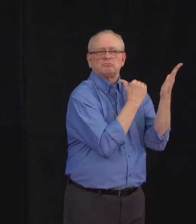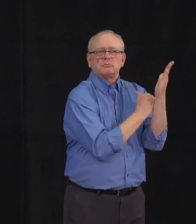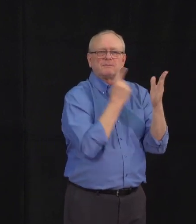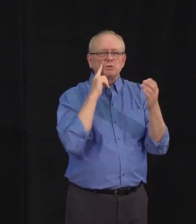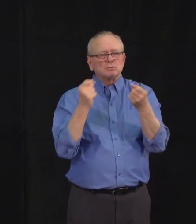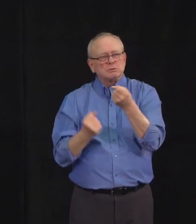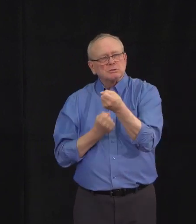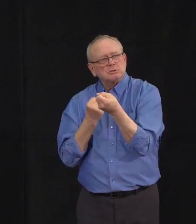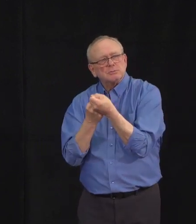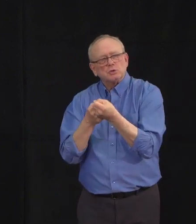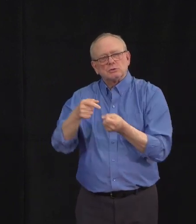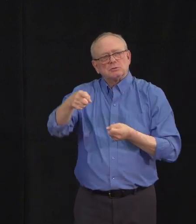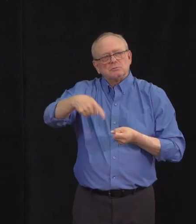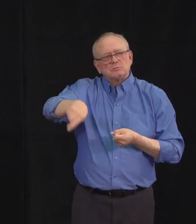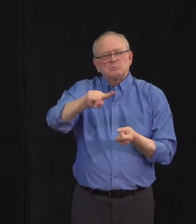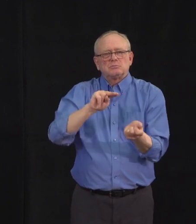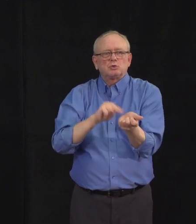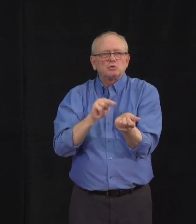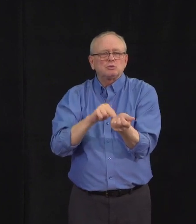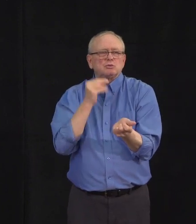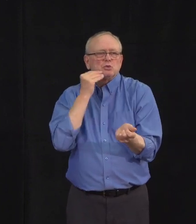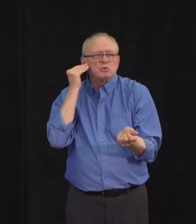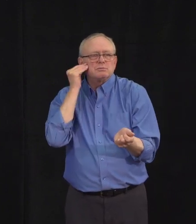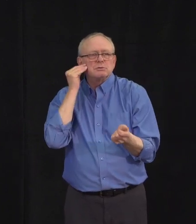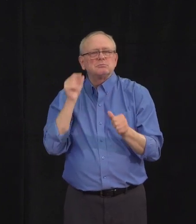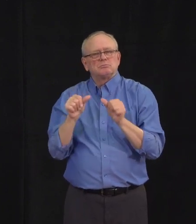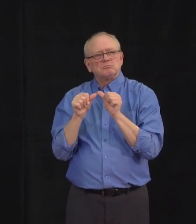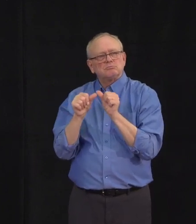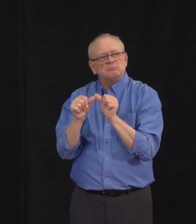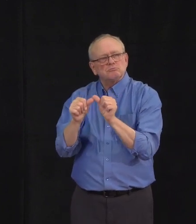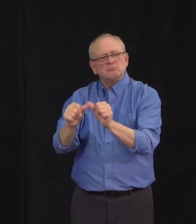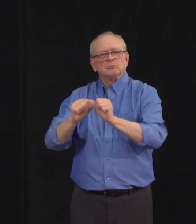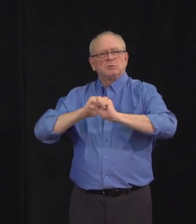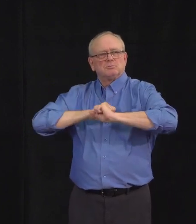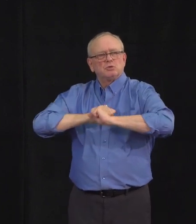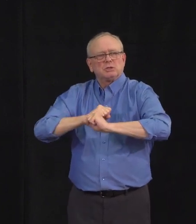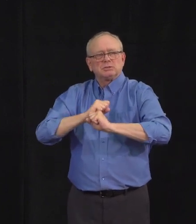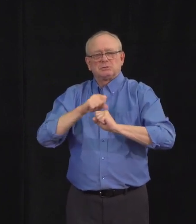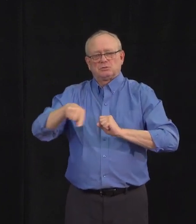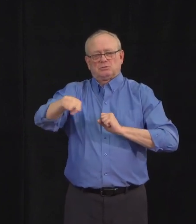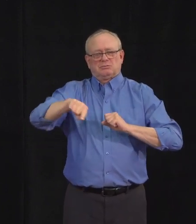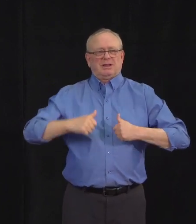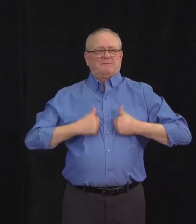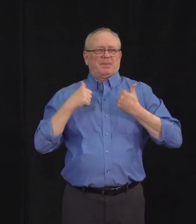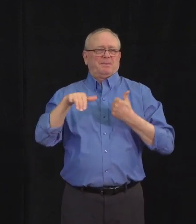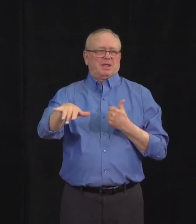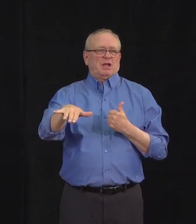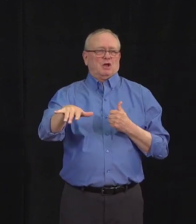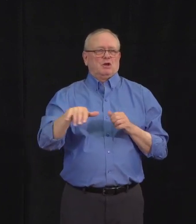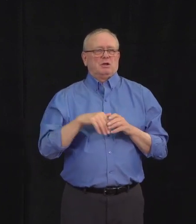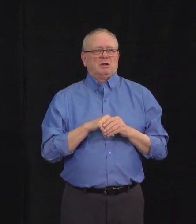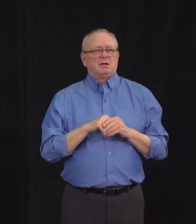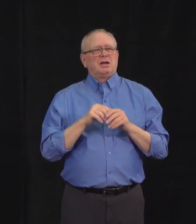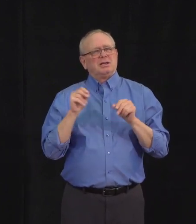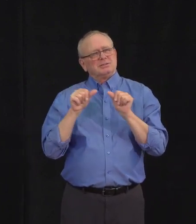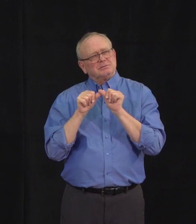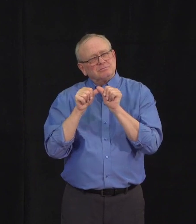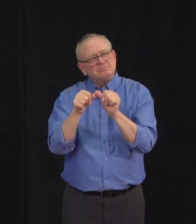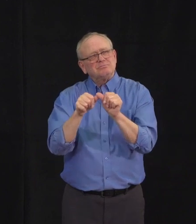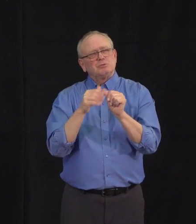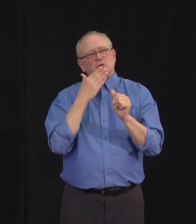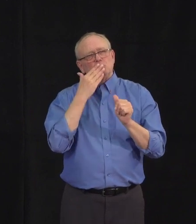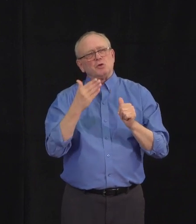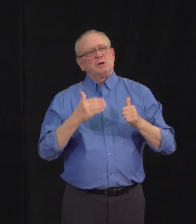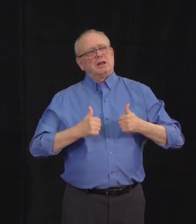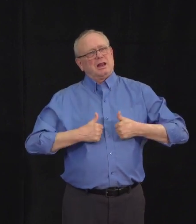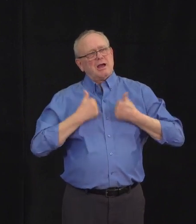continued protection of residents in continuing care facilities, as well as improving their quality of life.